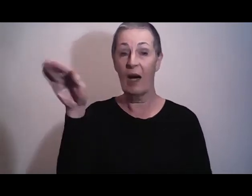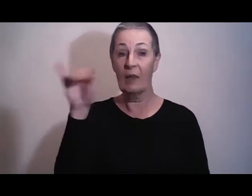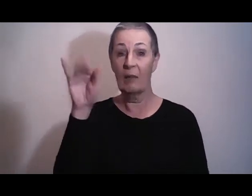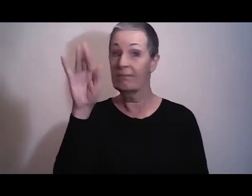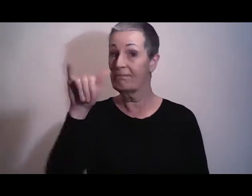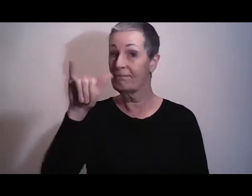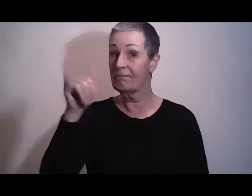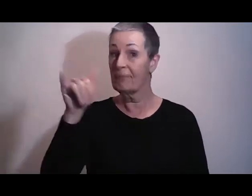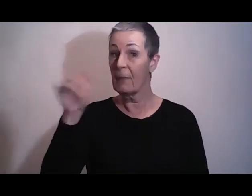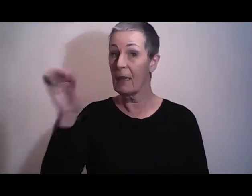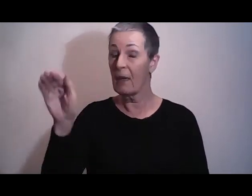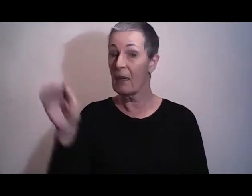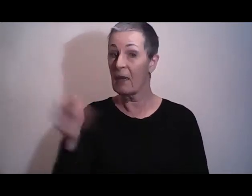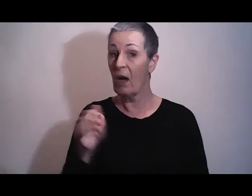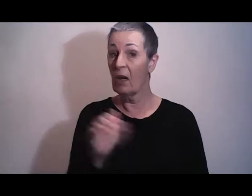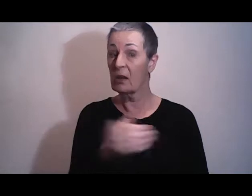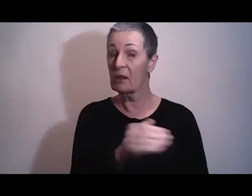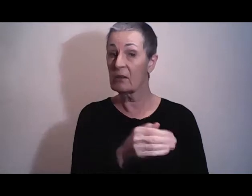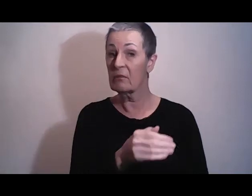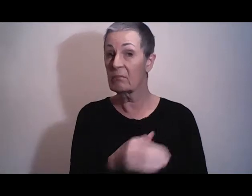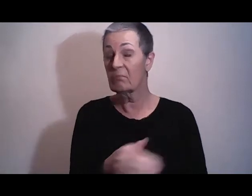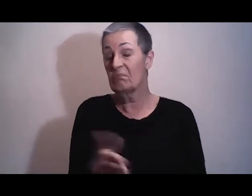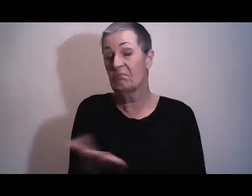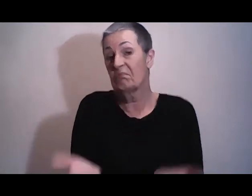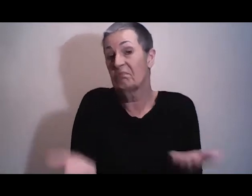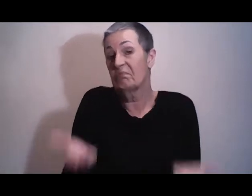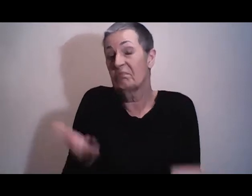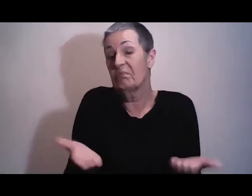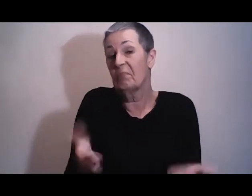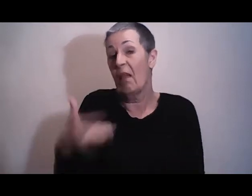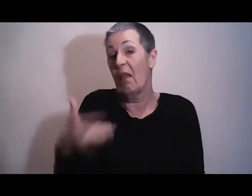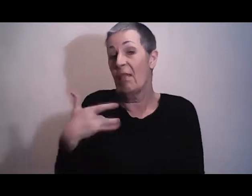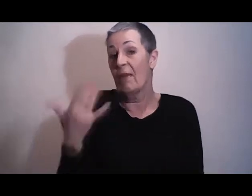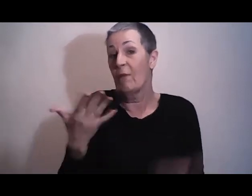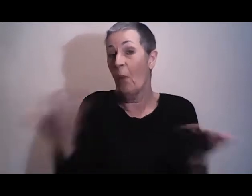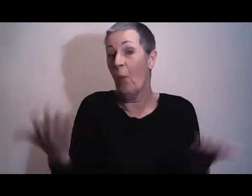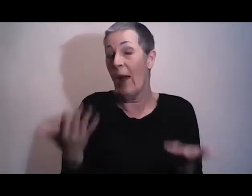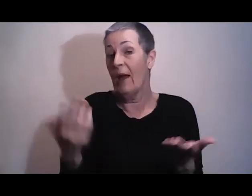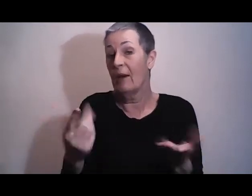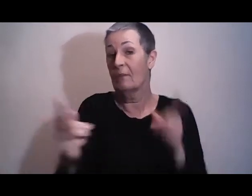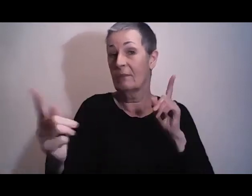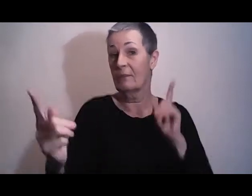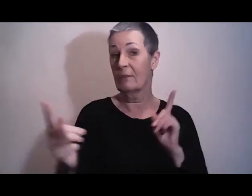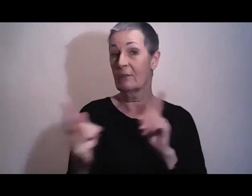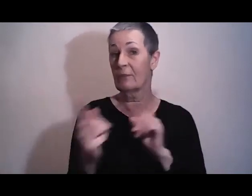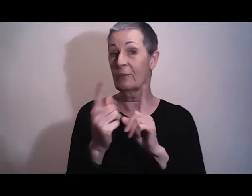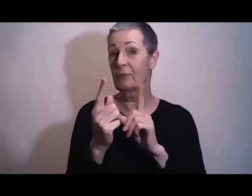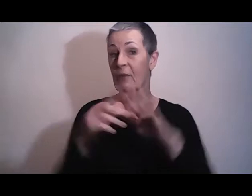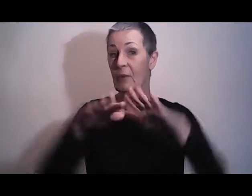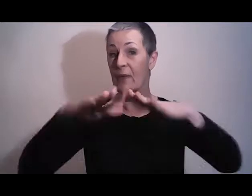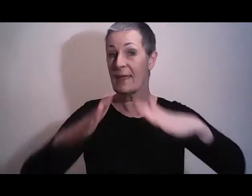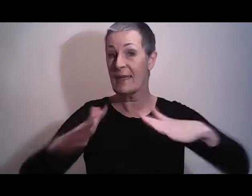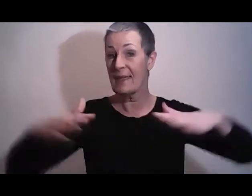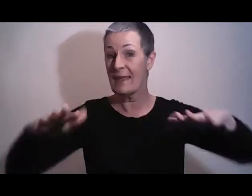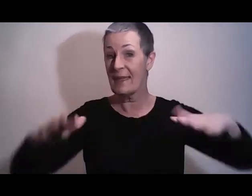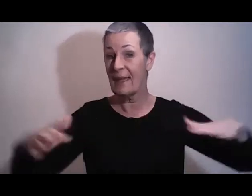a yard, depending where you live in this world, or by the sea. It's a lovely,